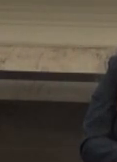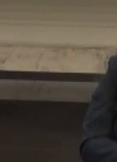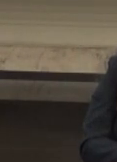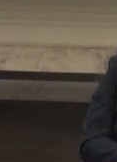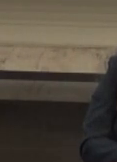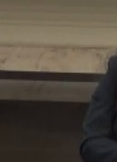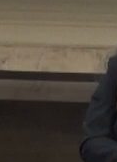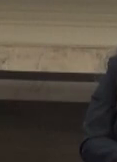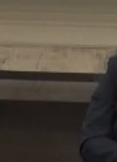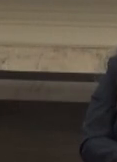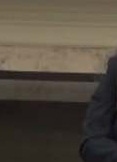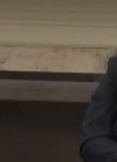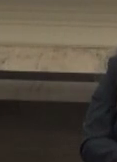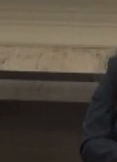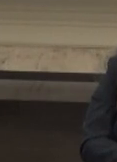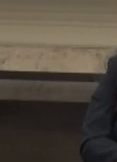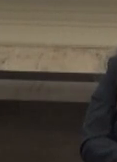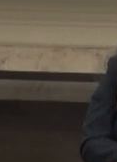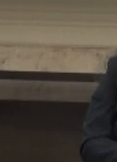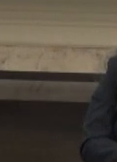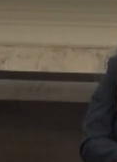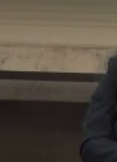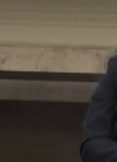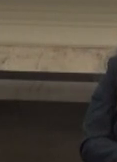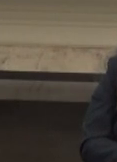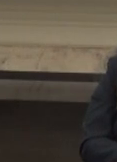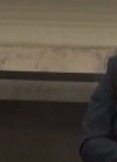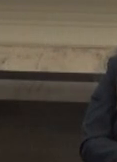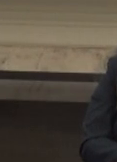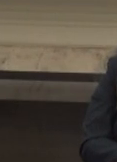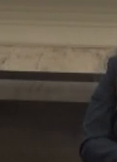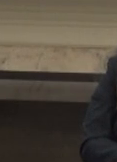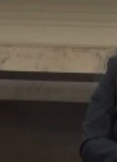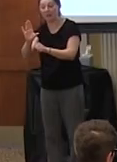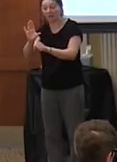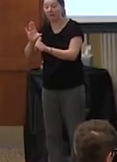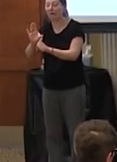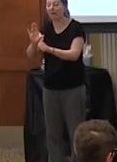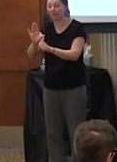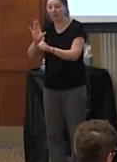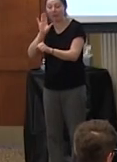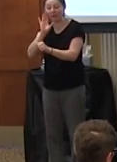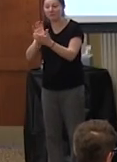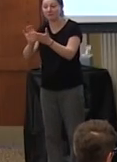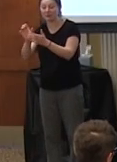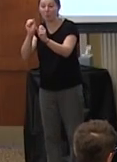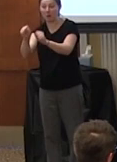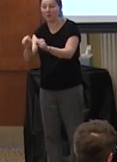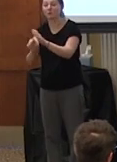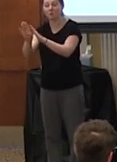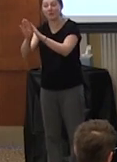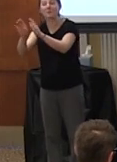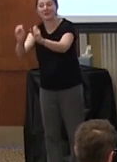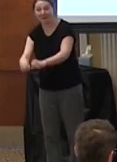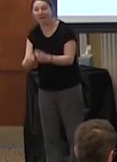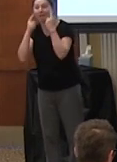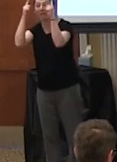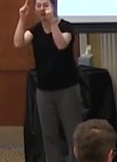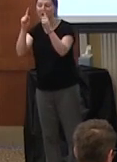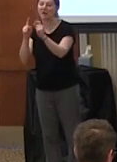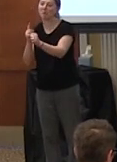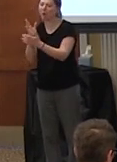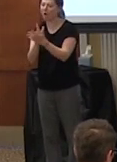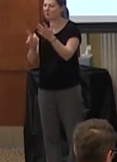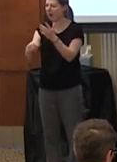iterative nature of making sure that your product will actually be feasible and work but the design thinking piece is a bigger component